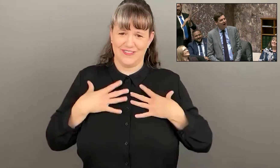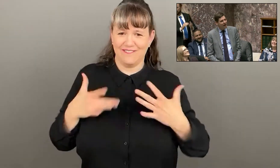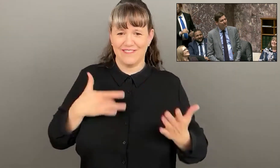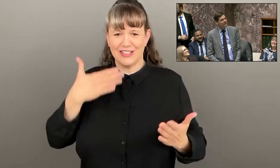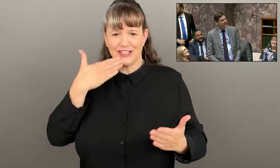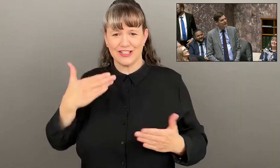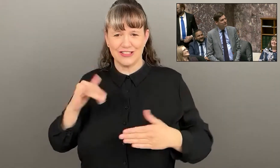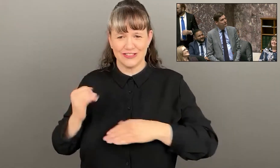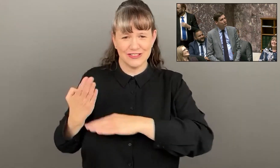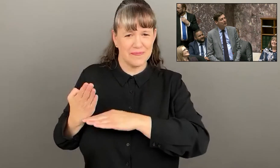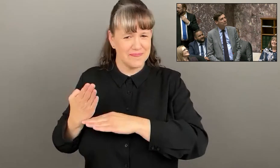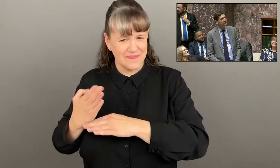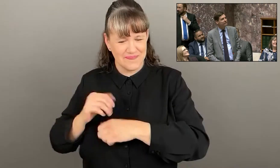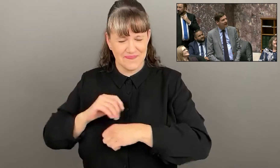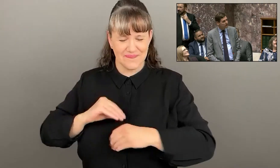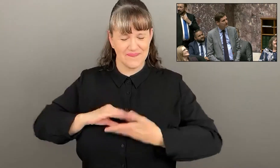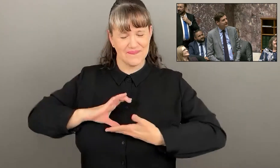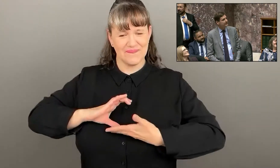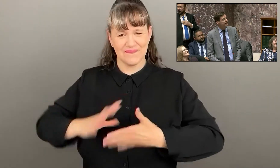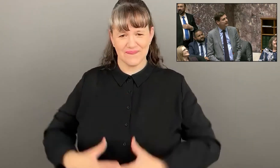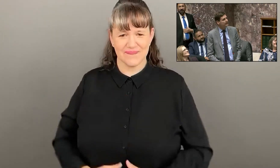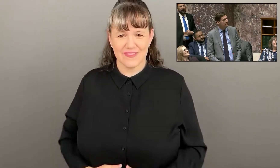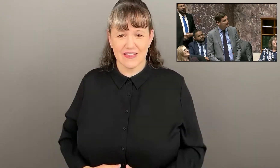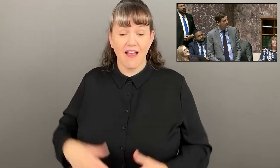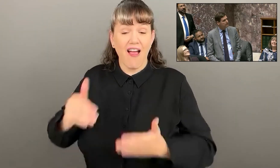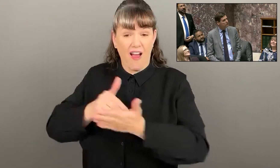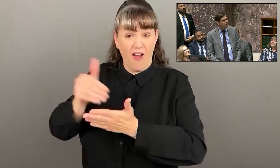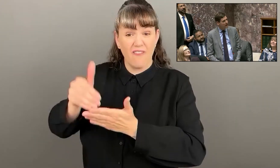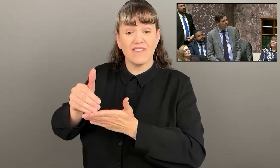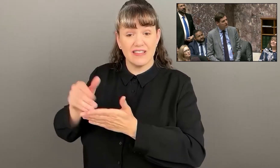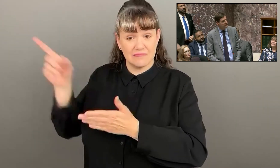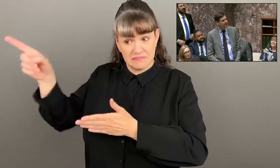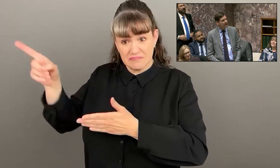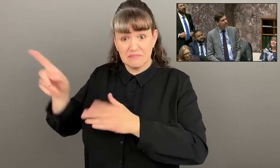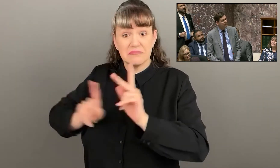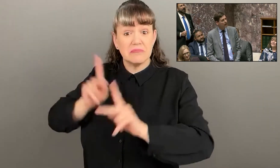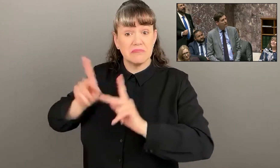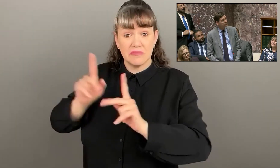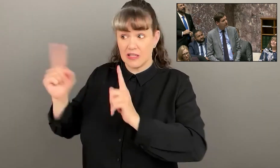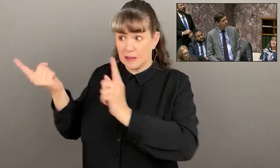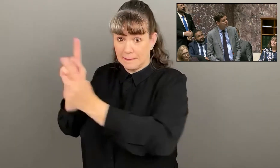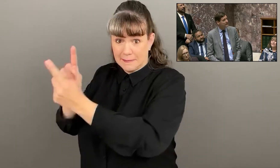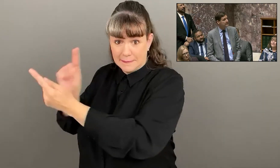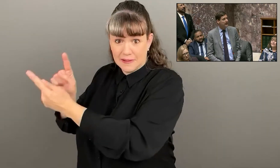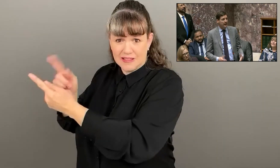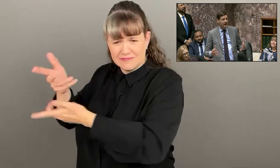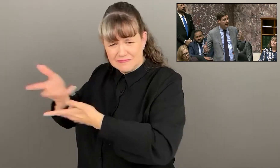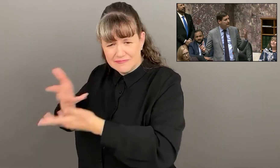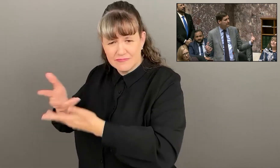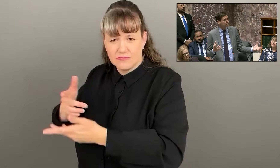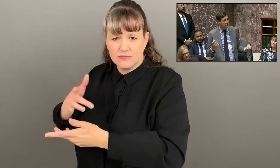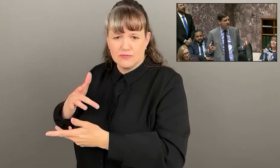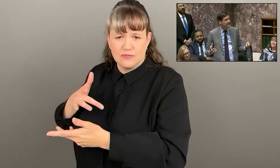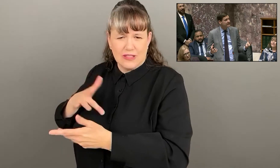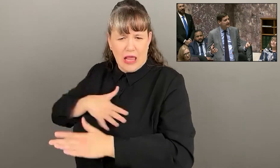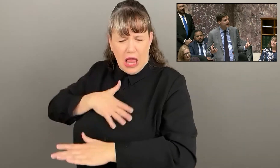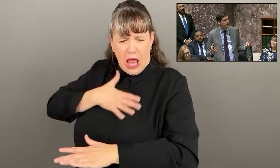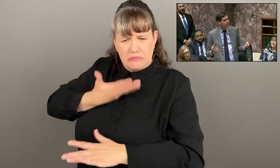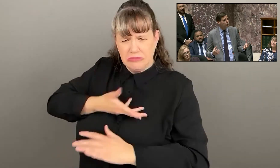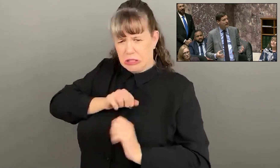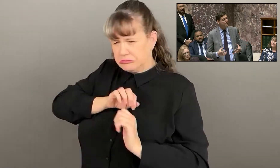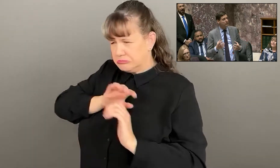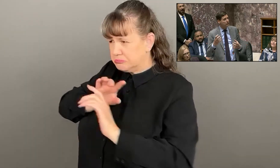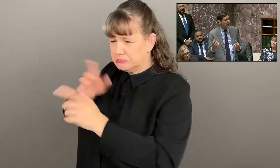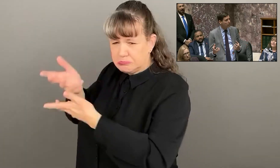They often meet people who are profoundly upset about challenges they've had with provincial government. There's just a disconnect